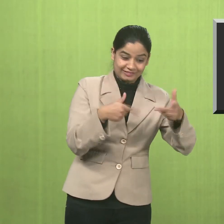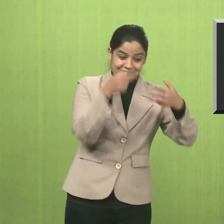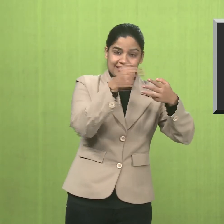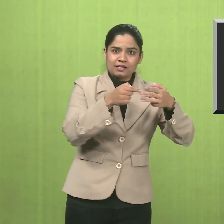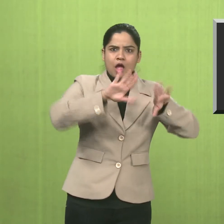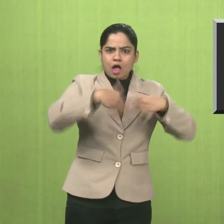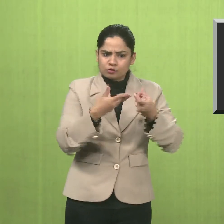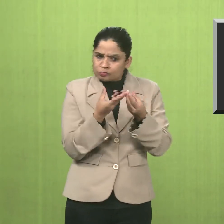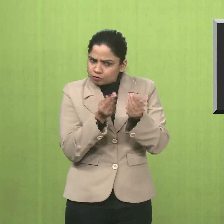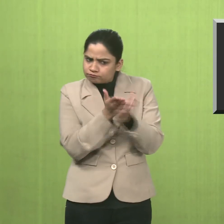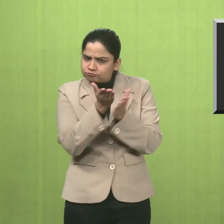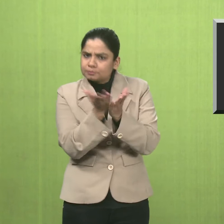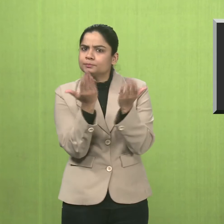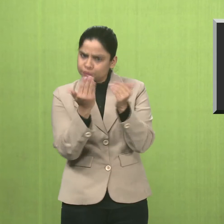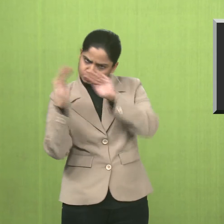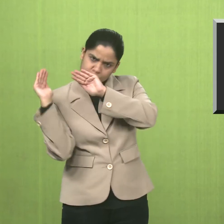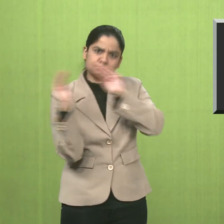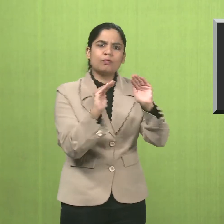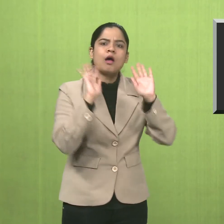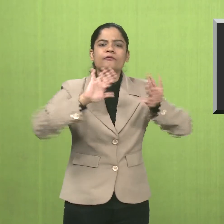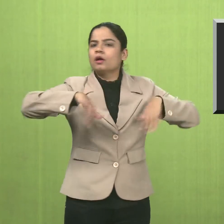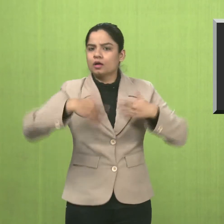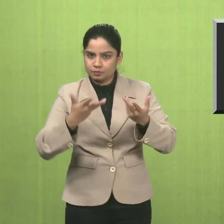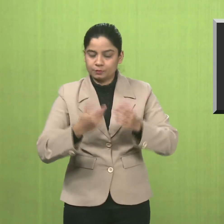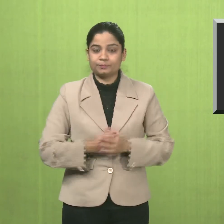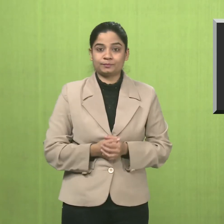So these are some physical disabilities. How can we help disabled children?